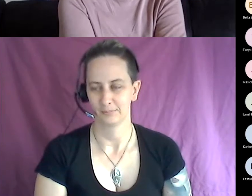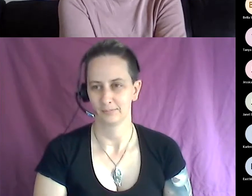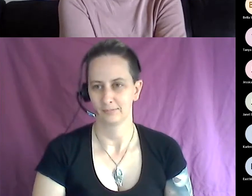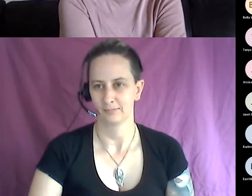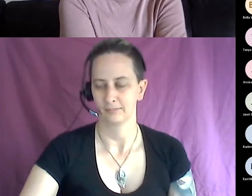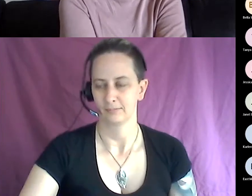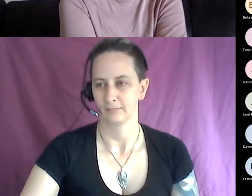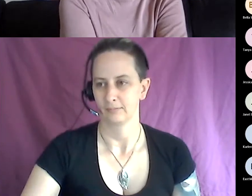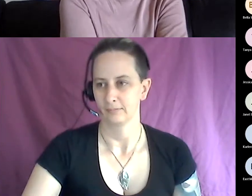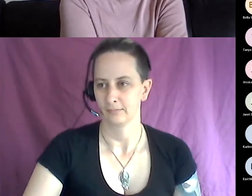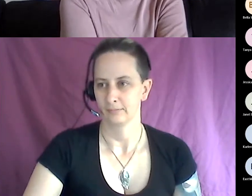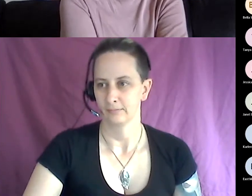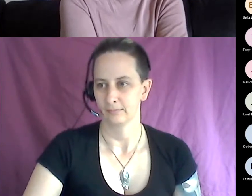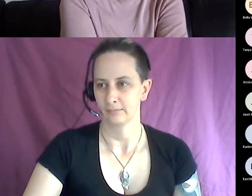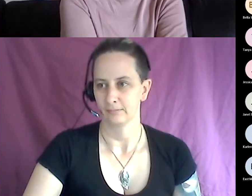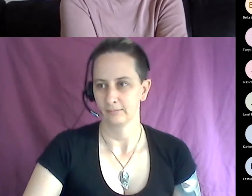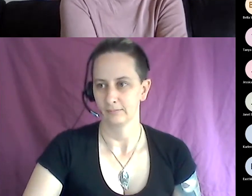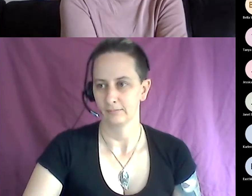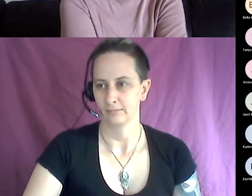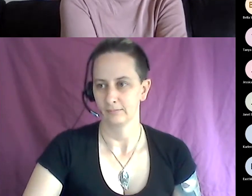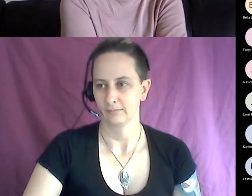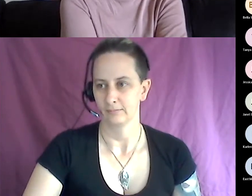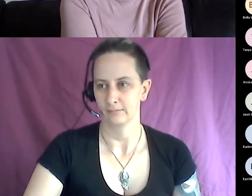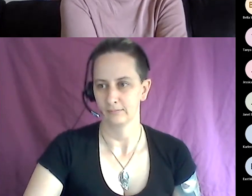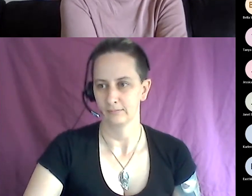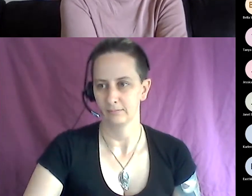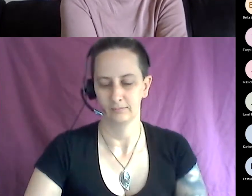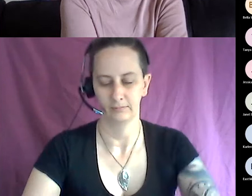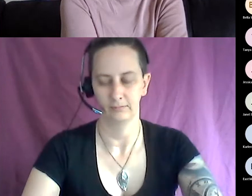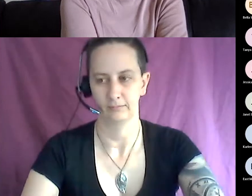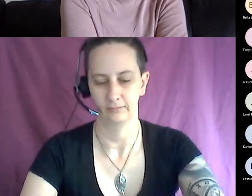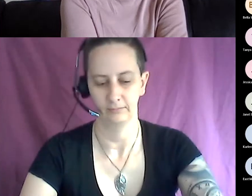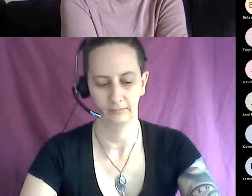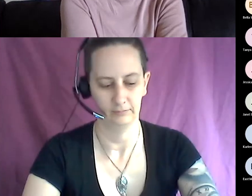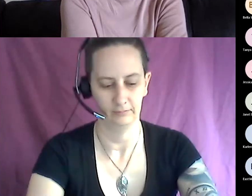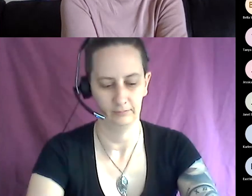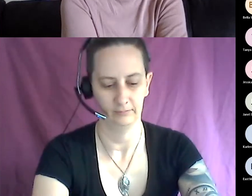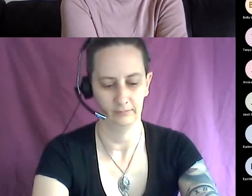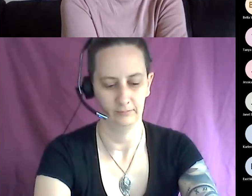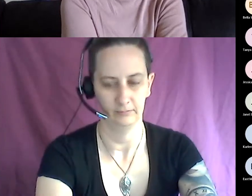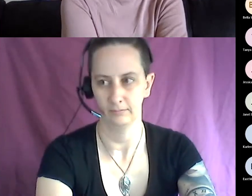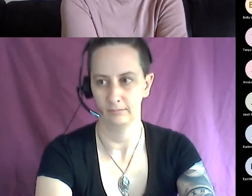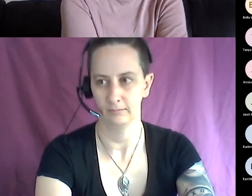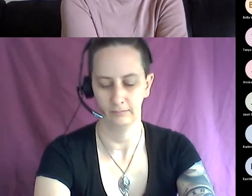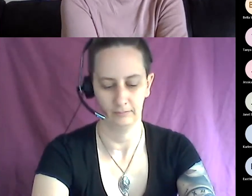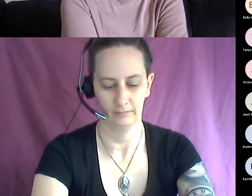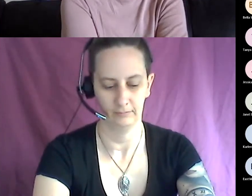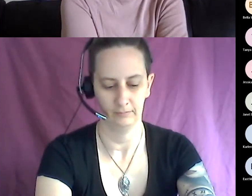vocabulary for my session this afternoon, and I noticed that for two words in particular I was trying to look up, there is no sign for those